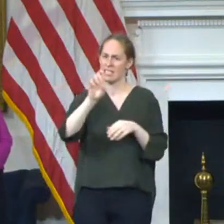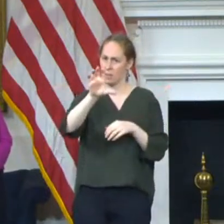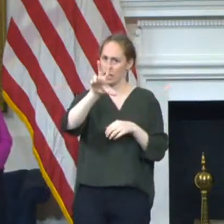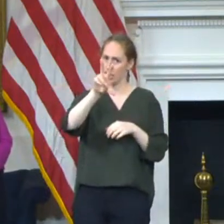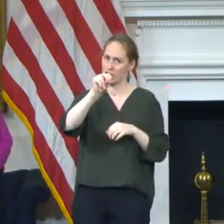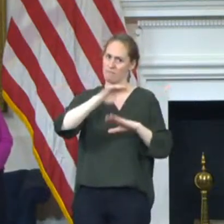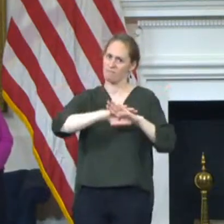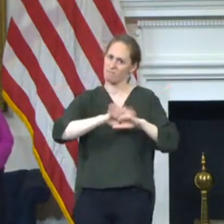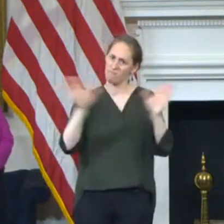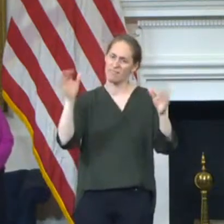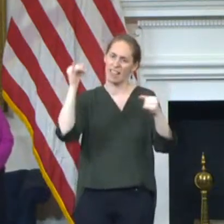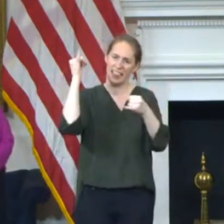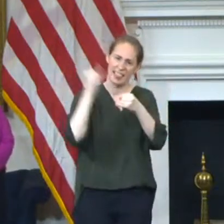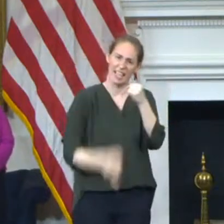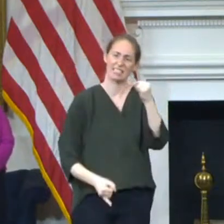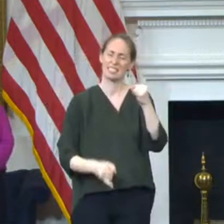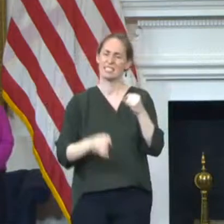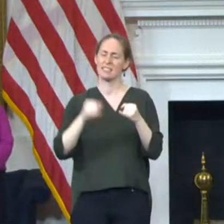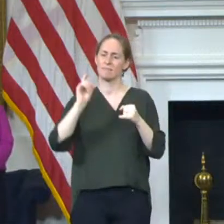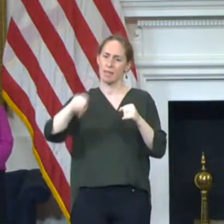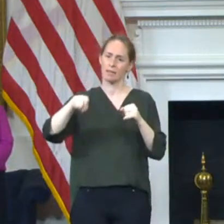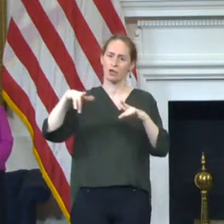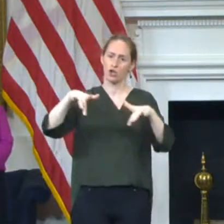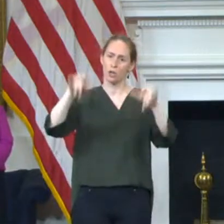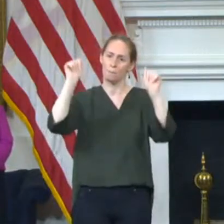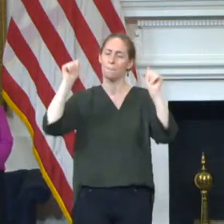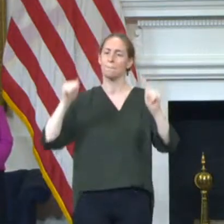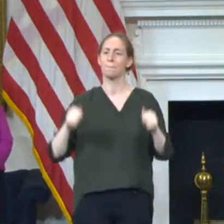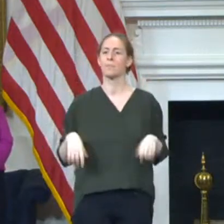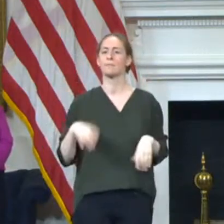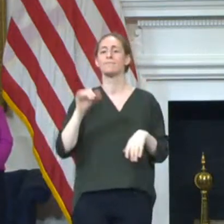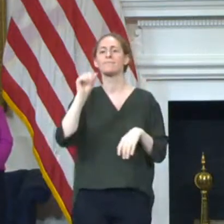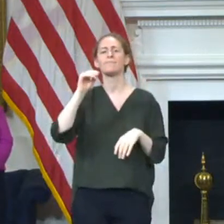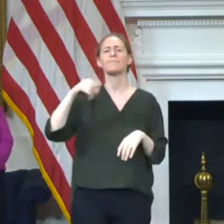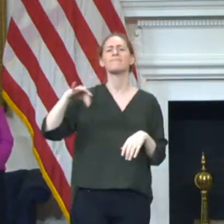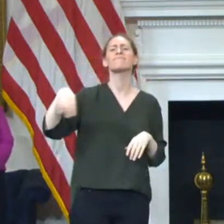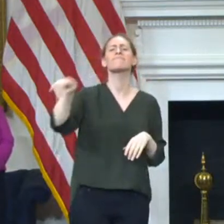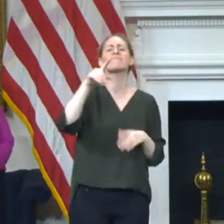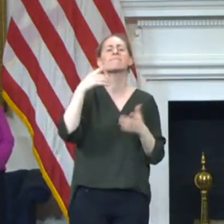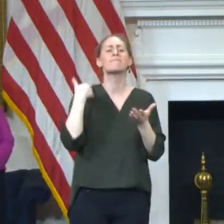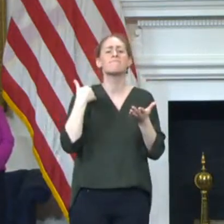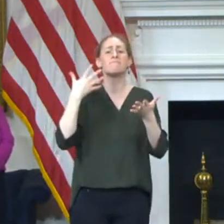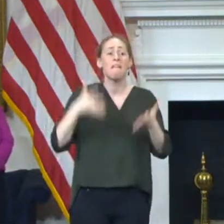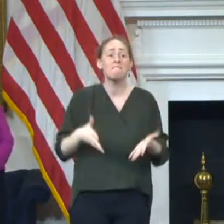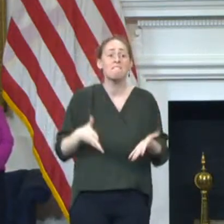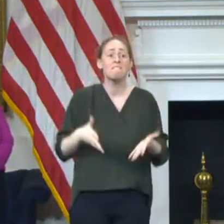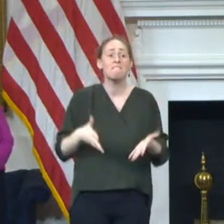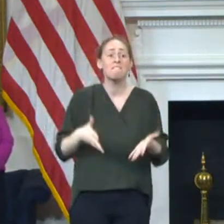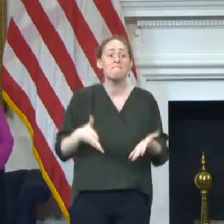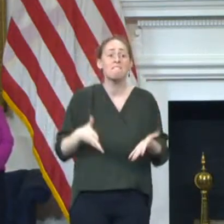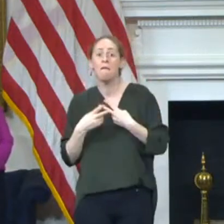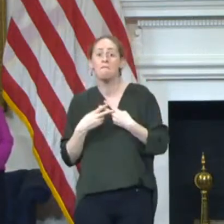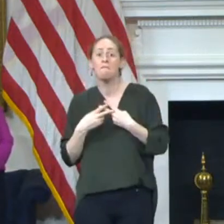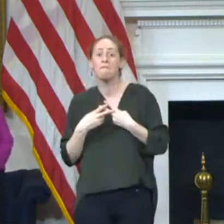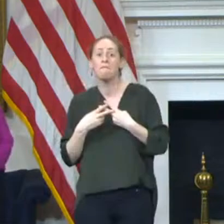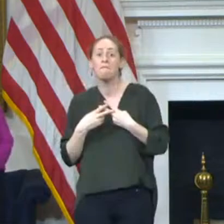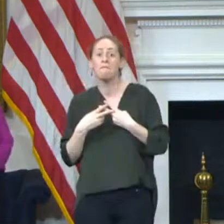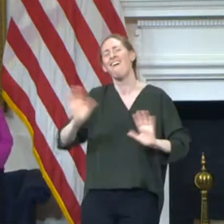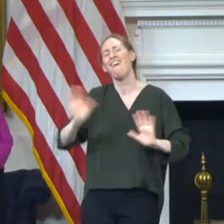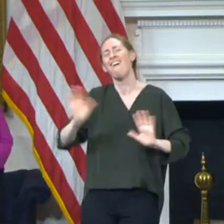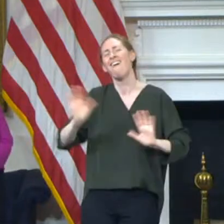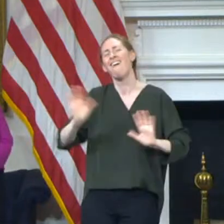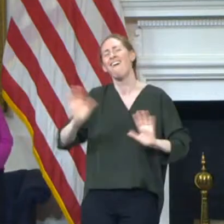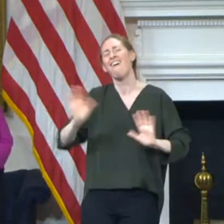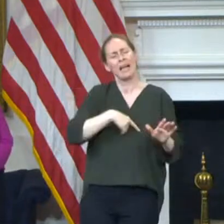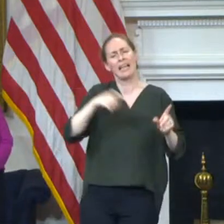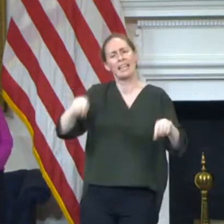year, and we're encouraging them to do so also. It's not like just excess money laying around that we don't need. We need the money, and we can't hold it till next year.